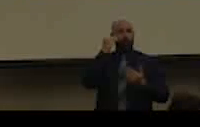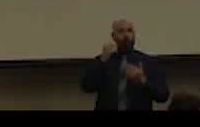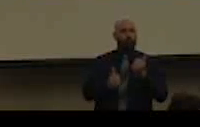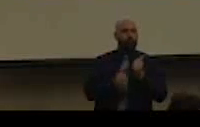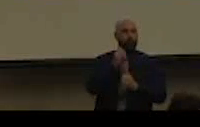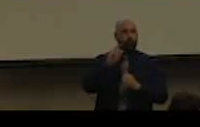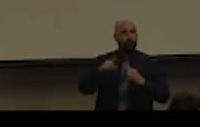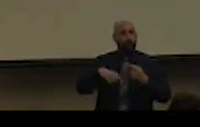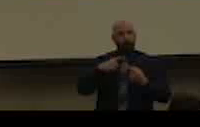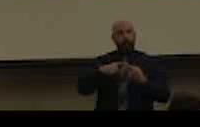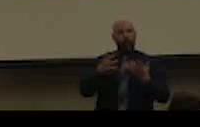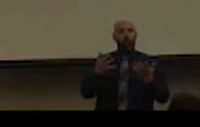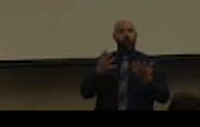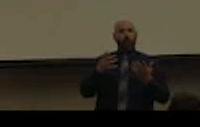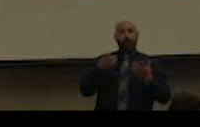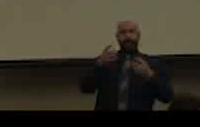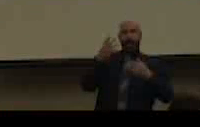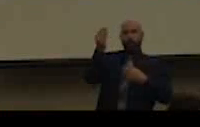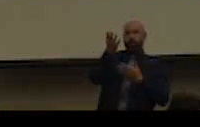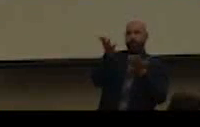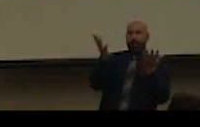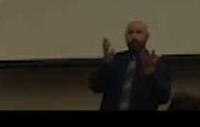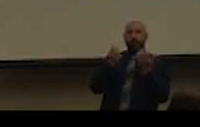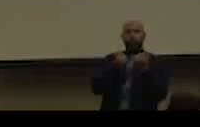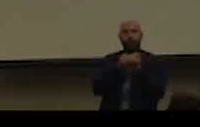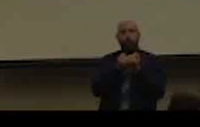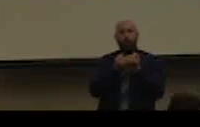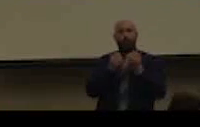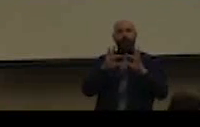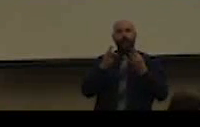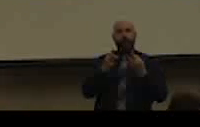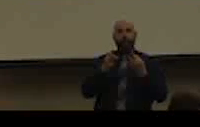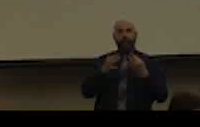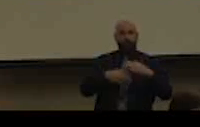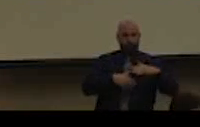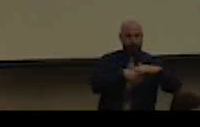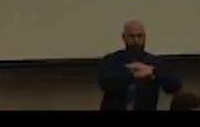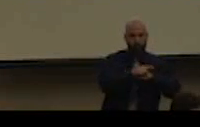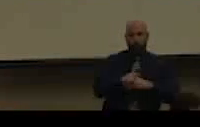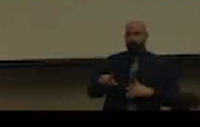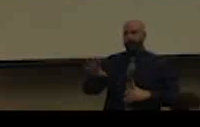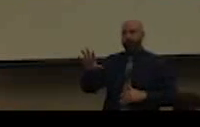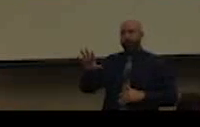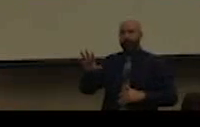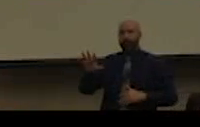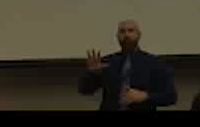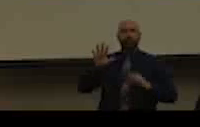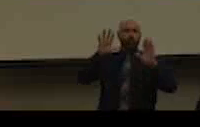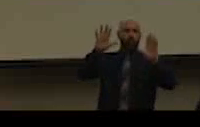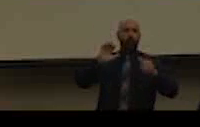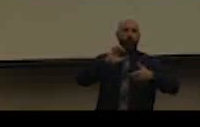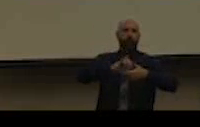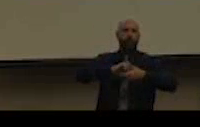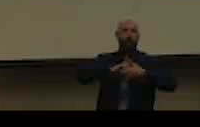help families and children birth to five, you can imagine some really incredible partnerships happening there.